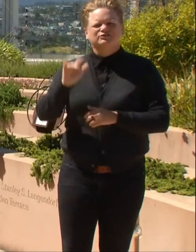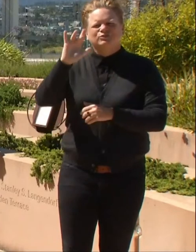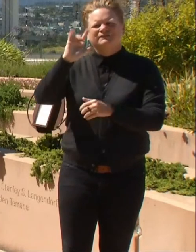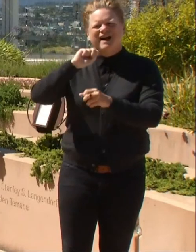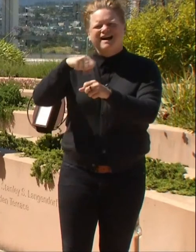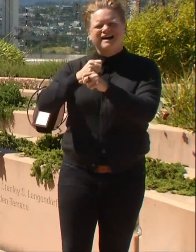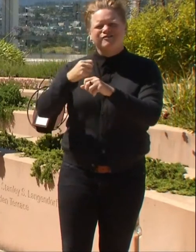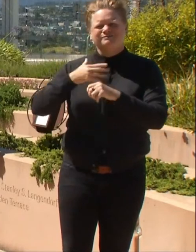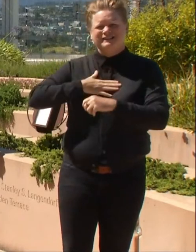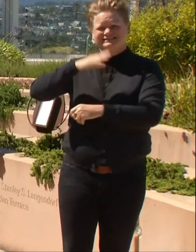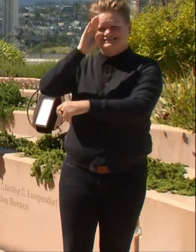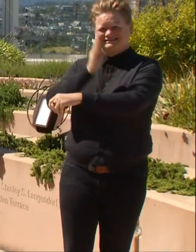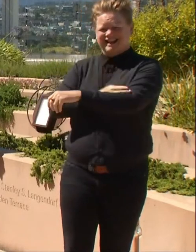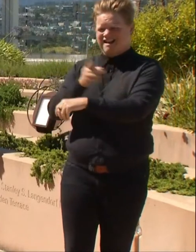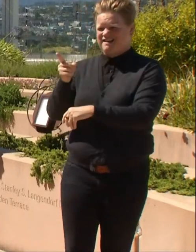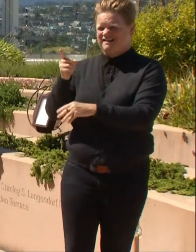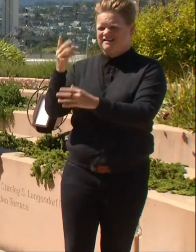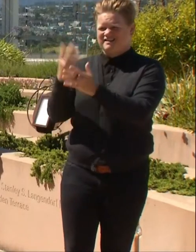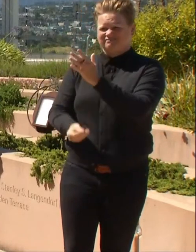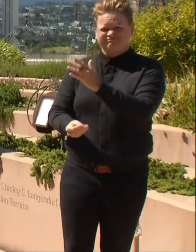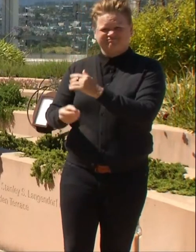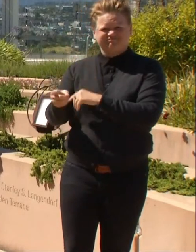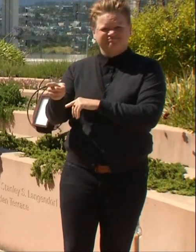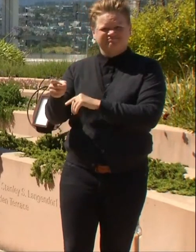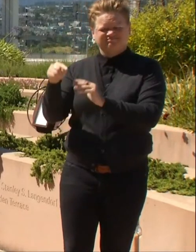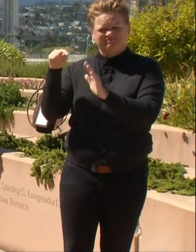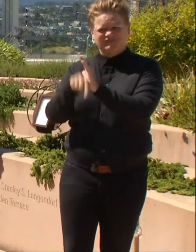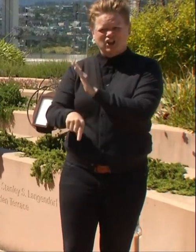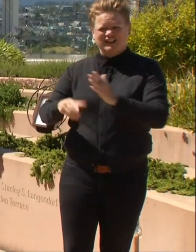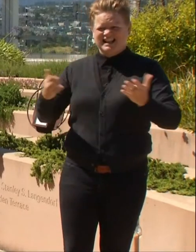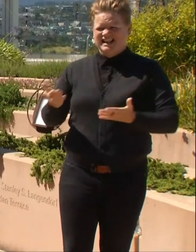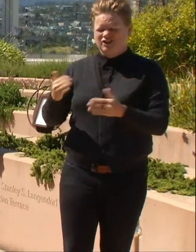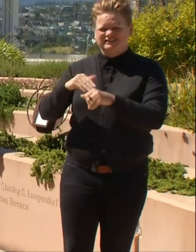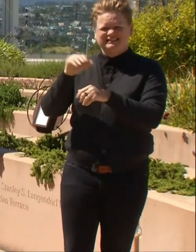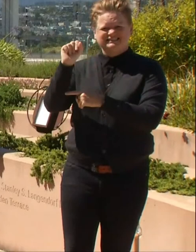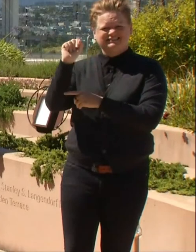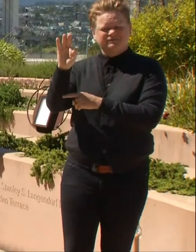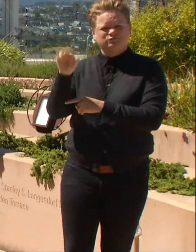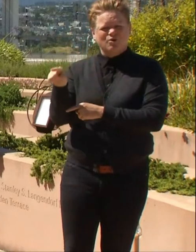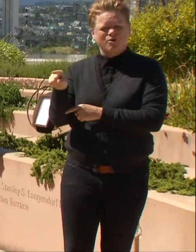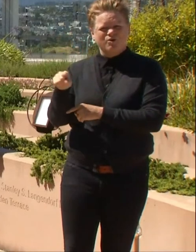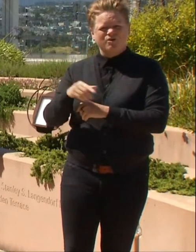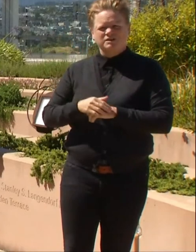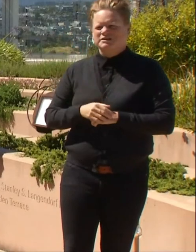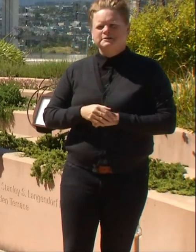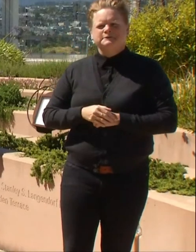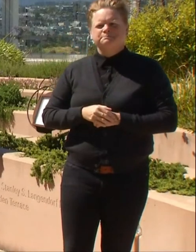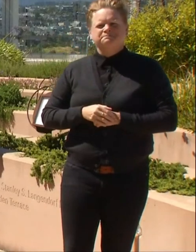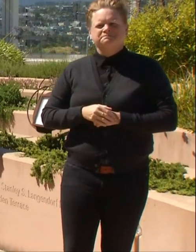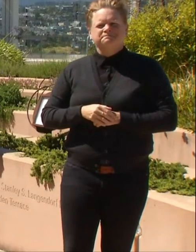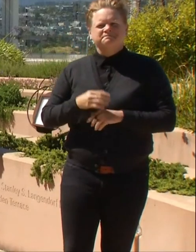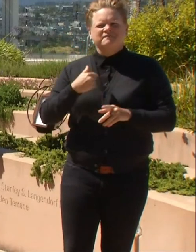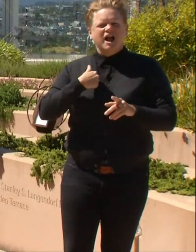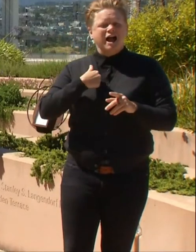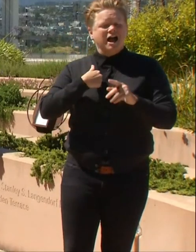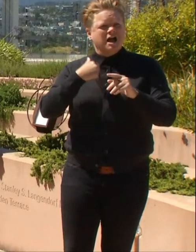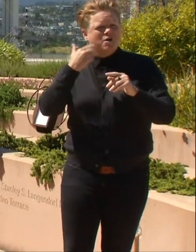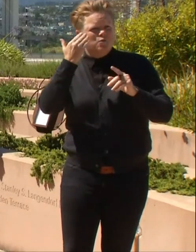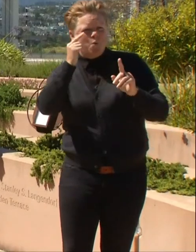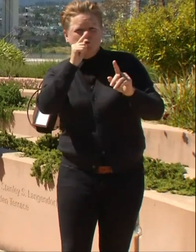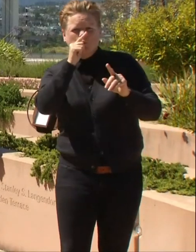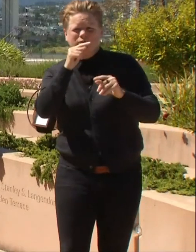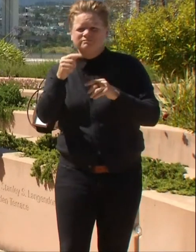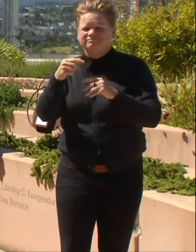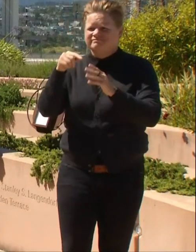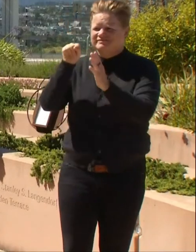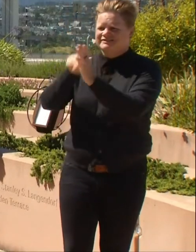murdered here in San Francisco. The case remains unsolved. I miss him every day, as